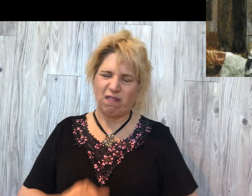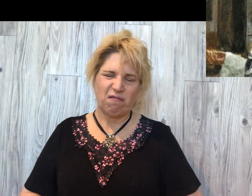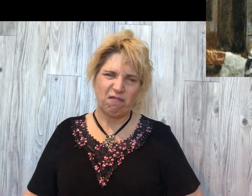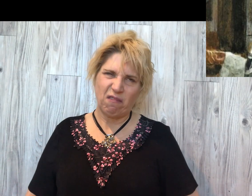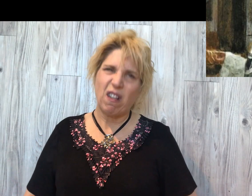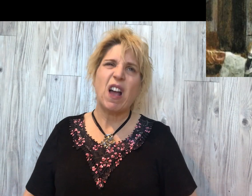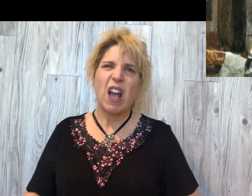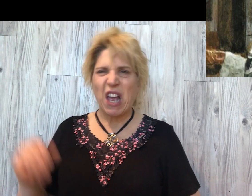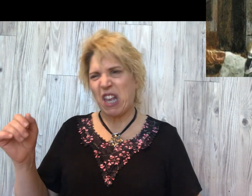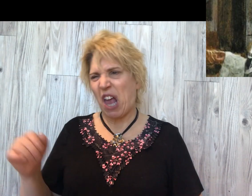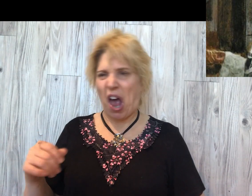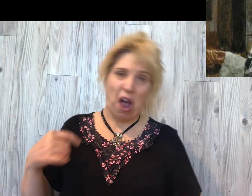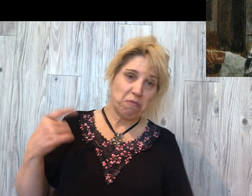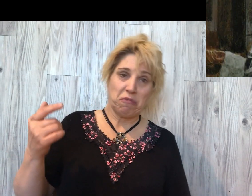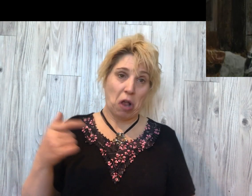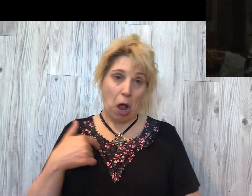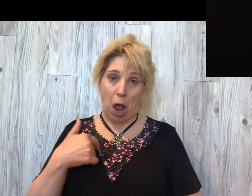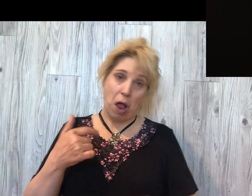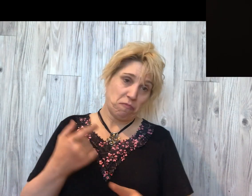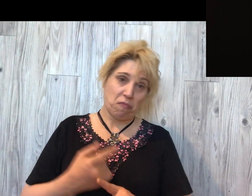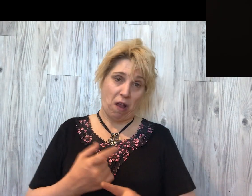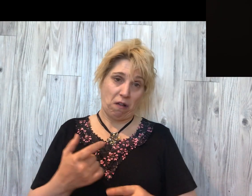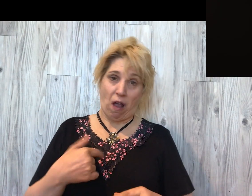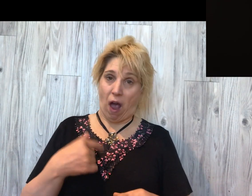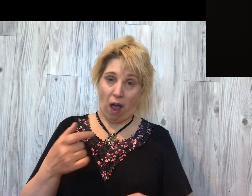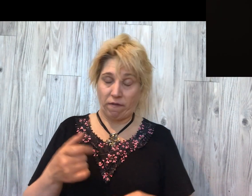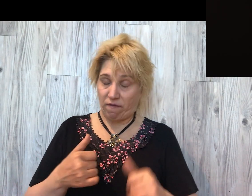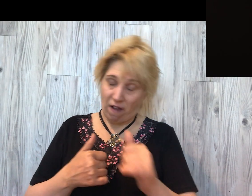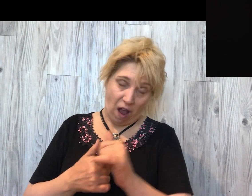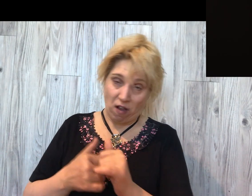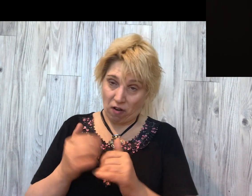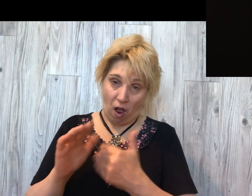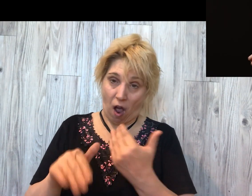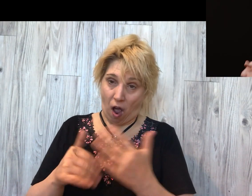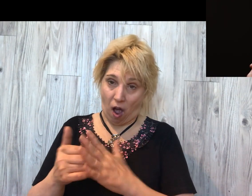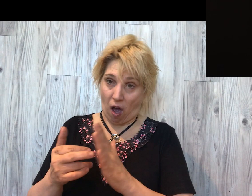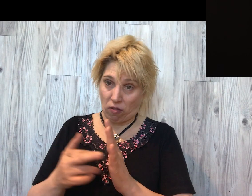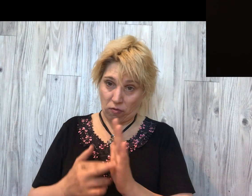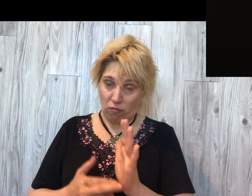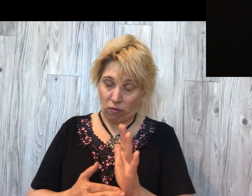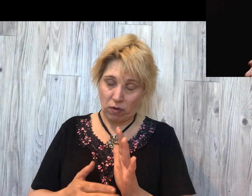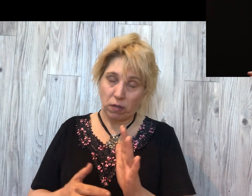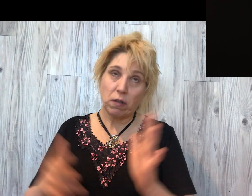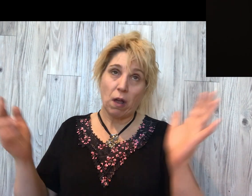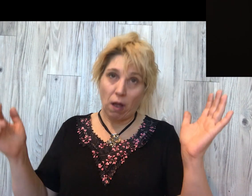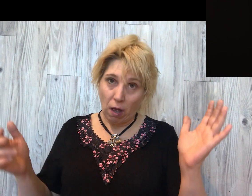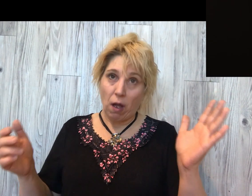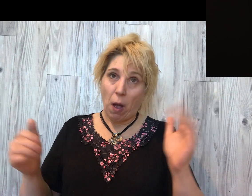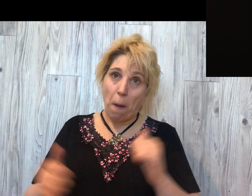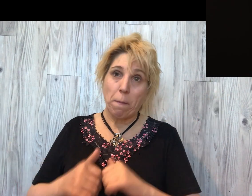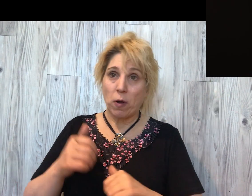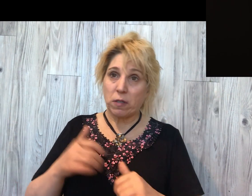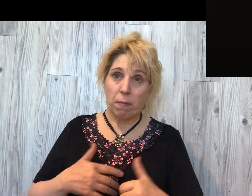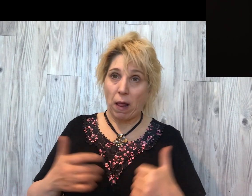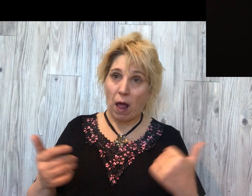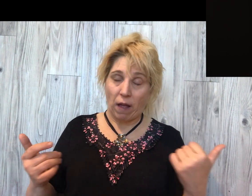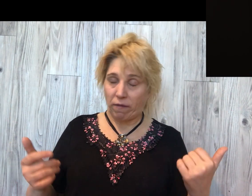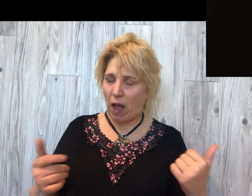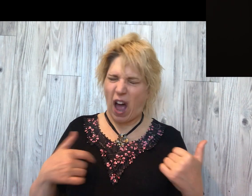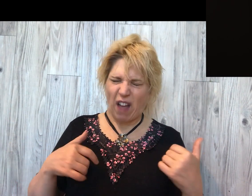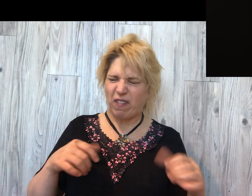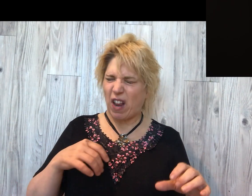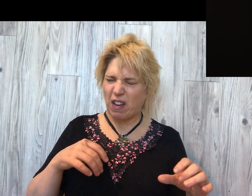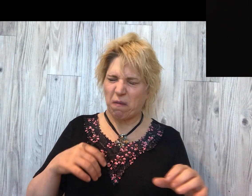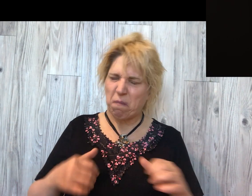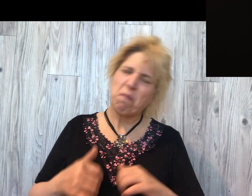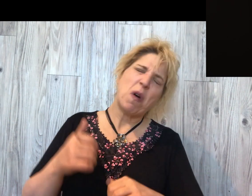says, yeah, I've done most things right in life. I have followed the rules and I've lived according to righteousness most of my life. I've